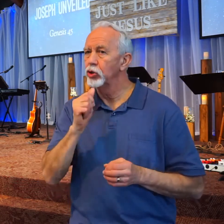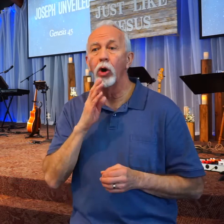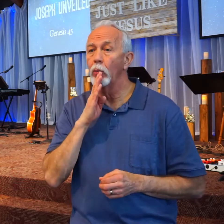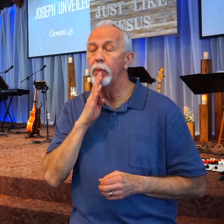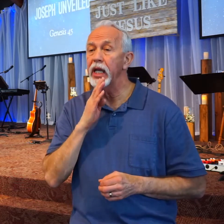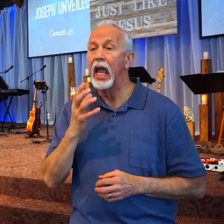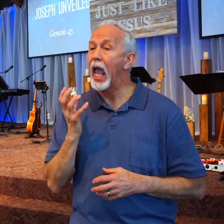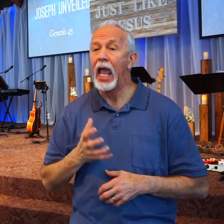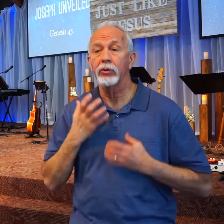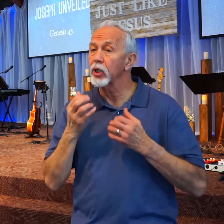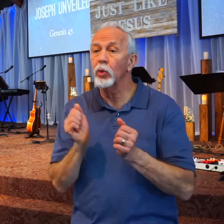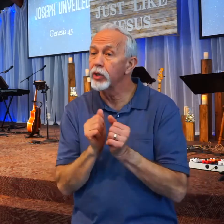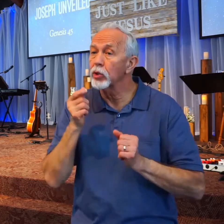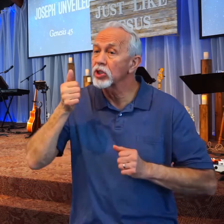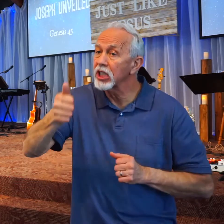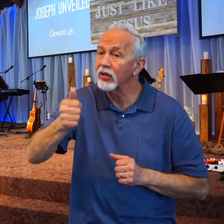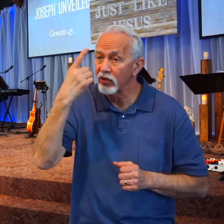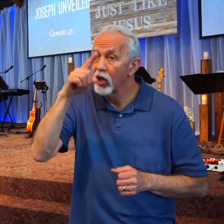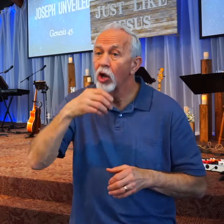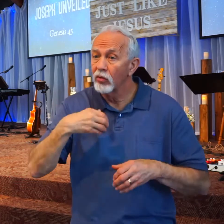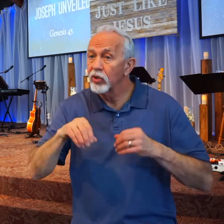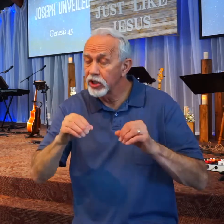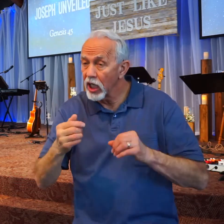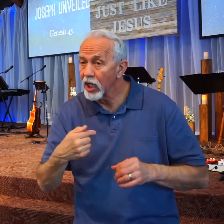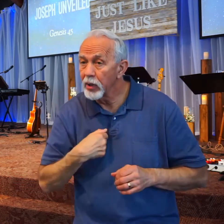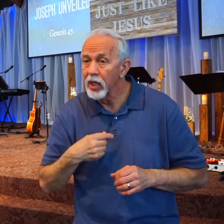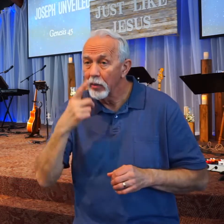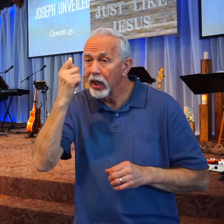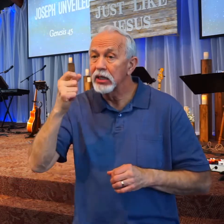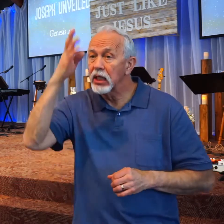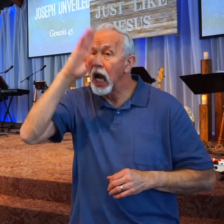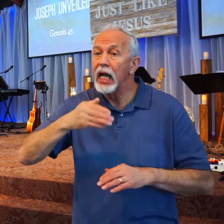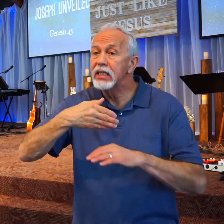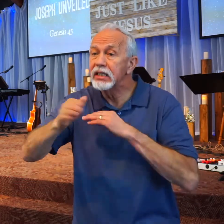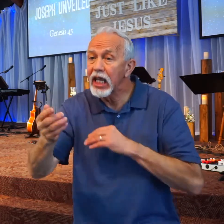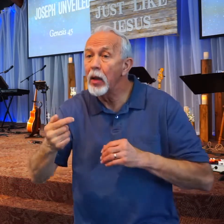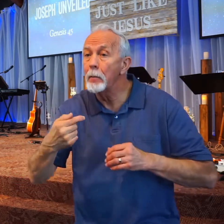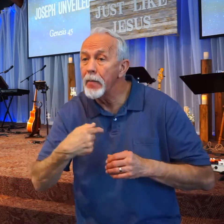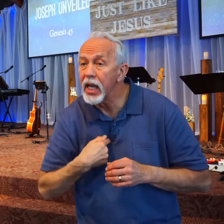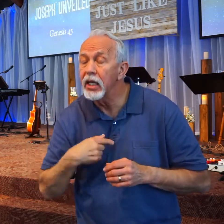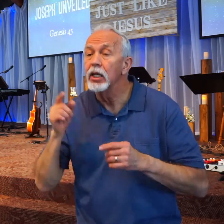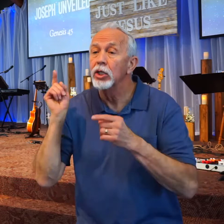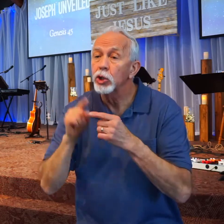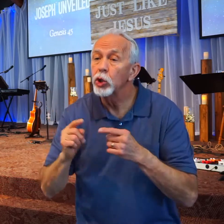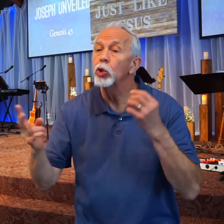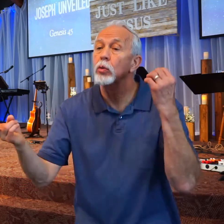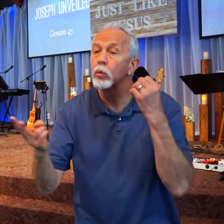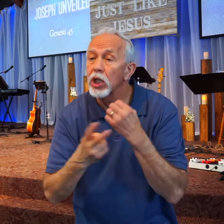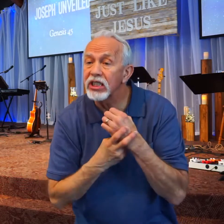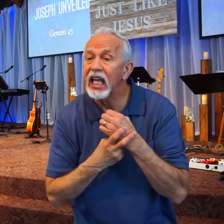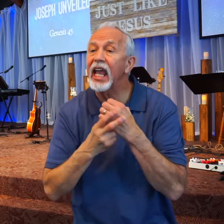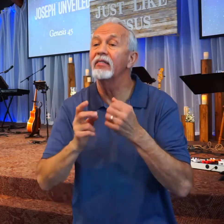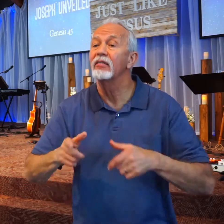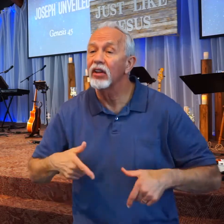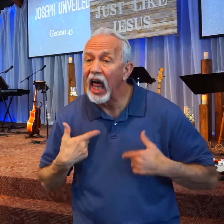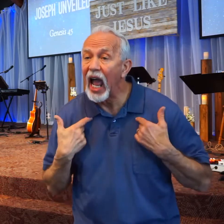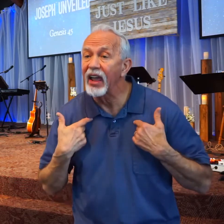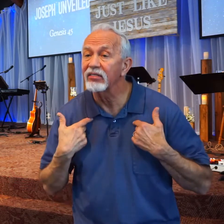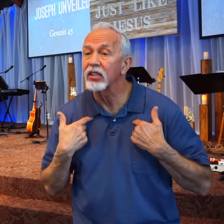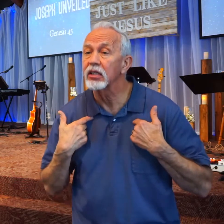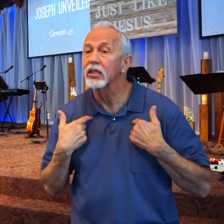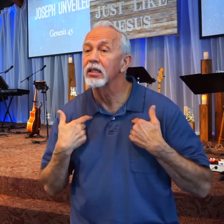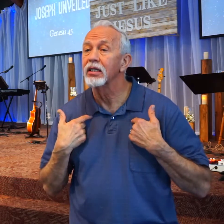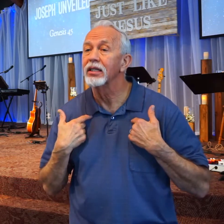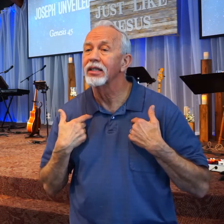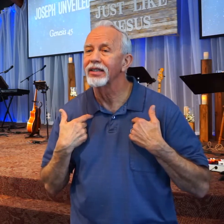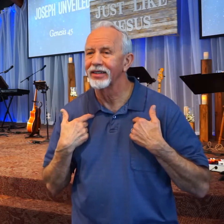and angry with yourselves for selling me here, because God sent me ahead of you to preserve life. How